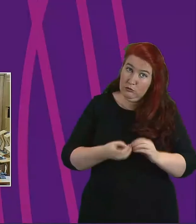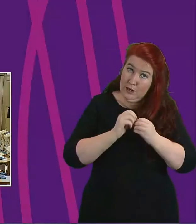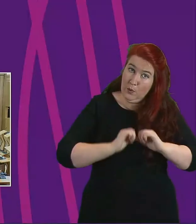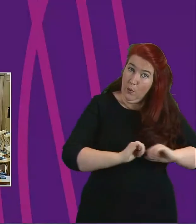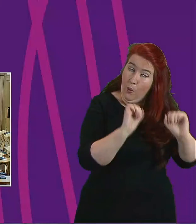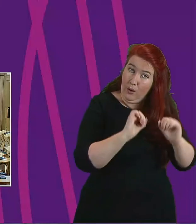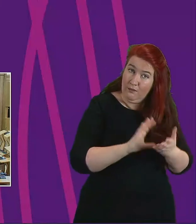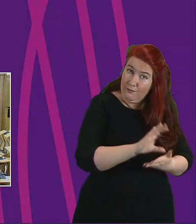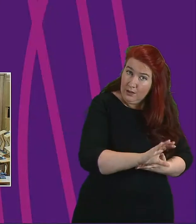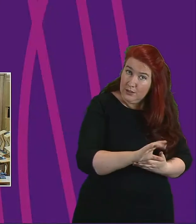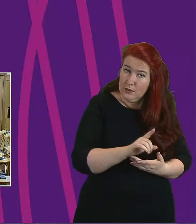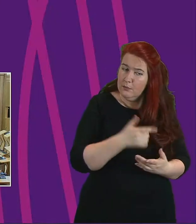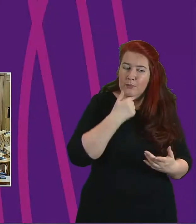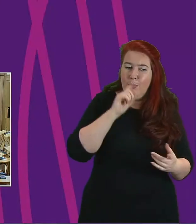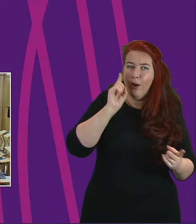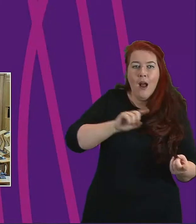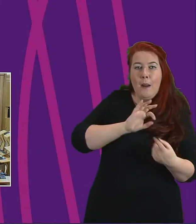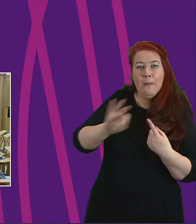Fergus Ewing.